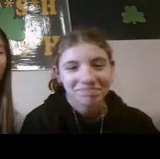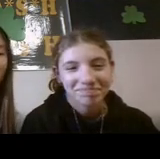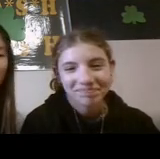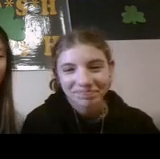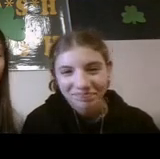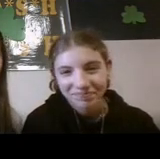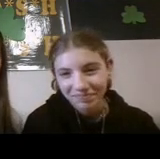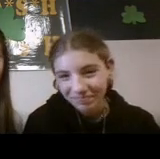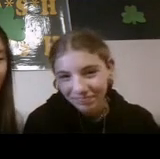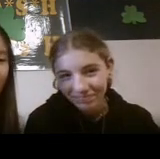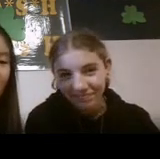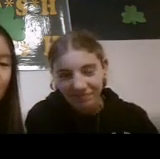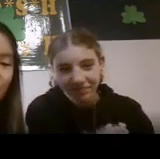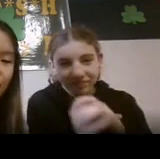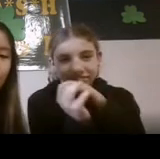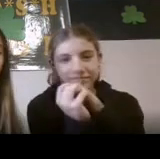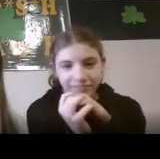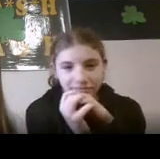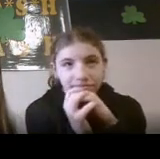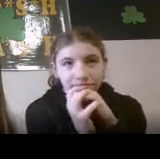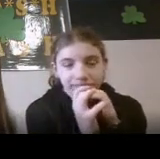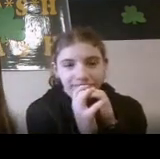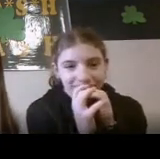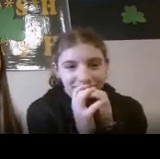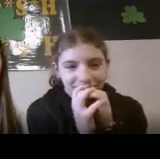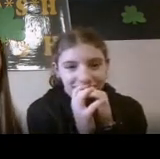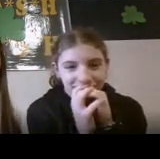mathematician, and U.S. Navy Rear Admiral.